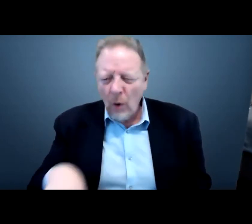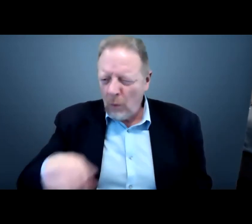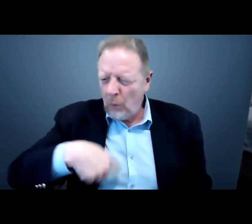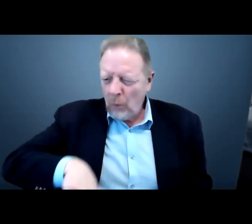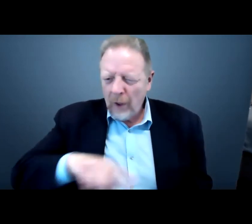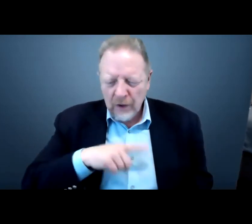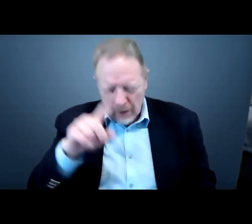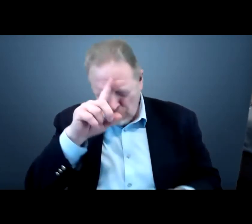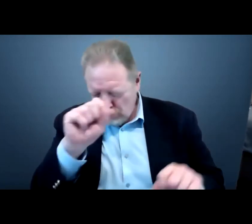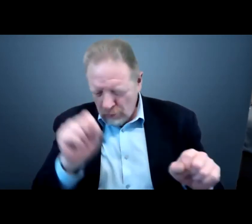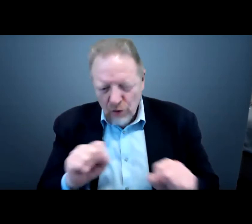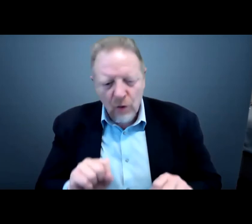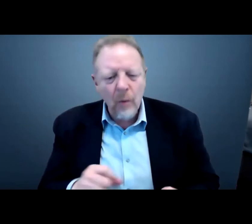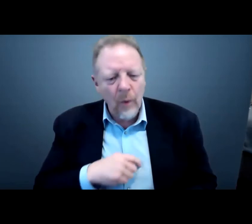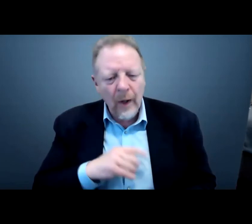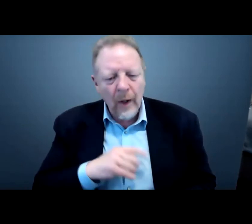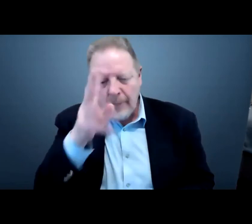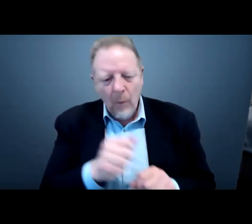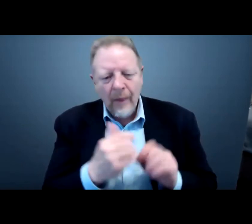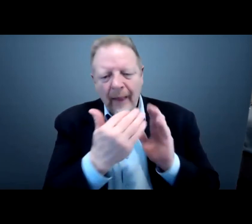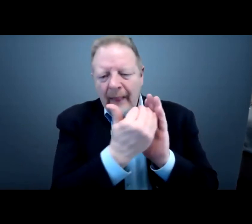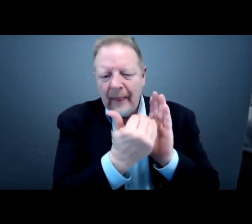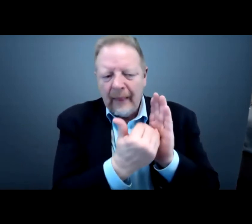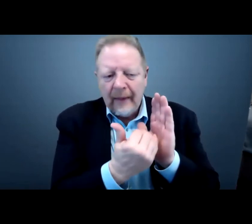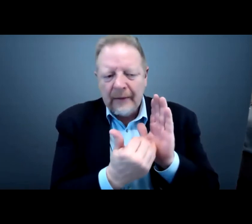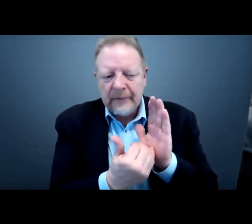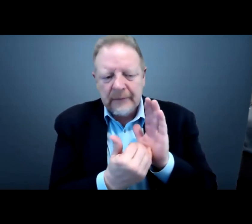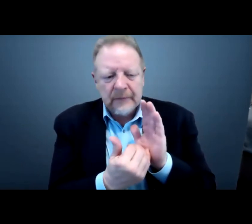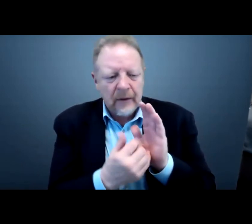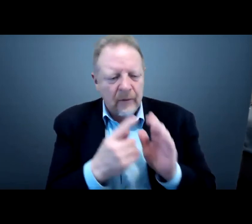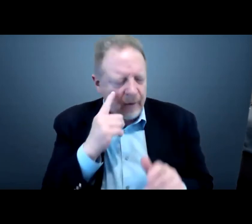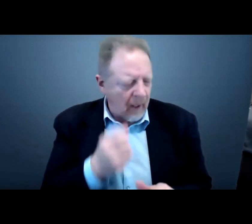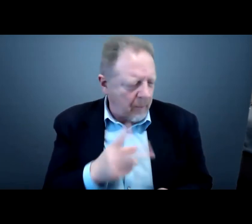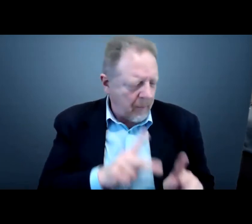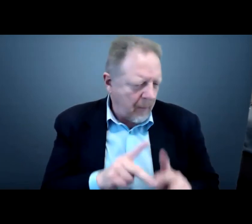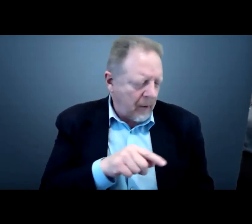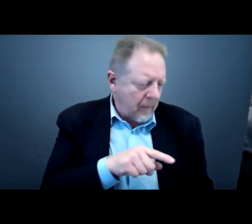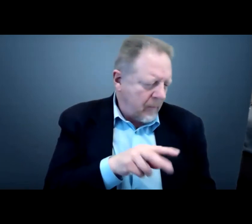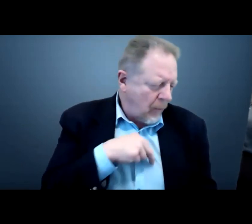brainstorming last time, and we did come up with a list of, trying to think how many people here.